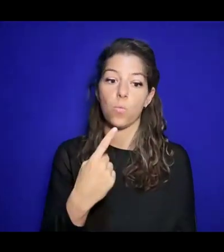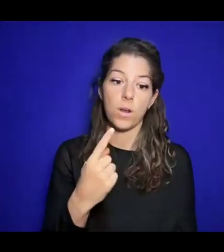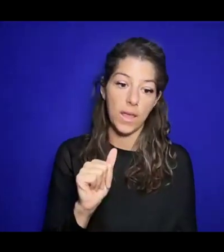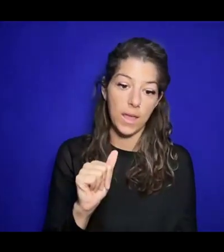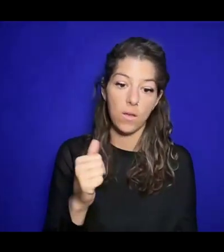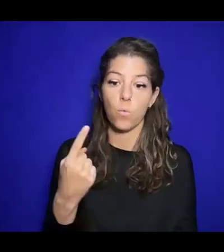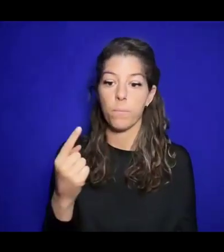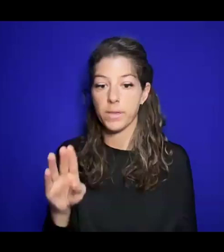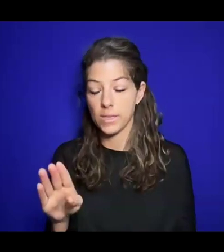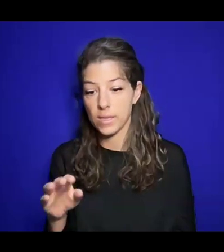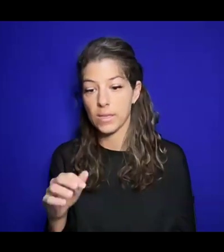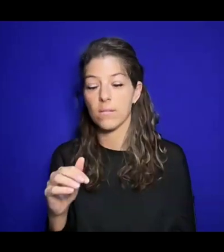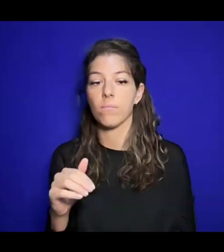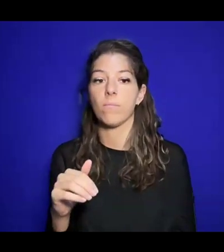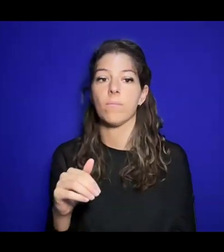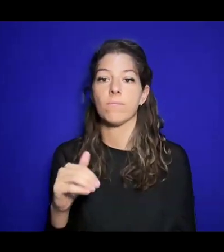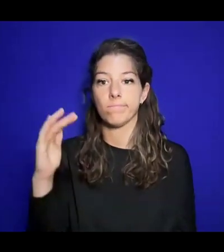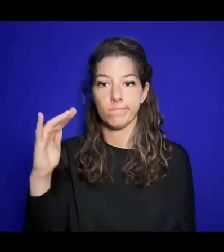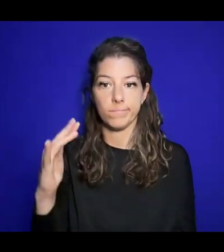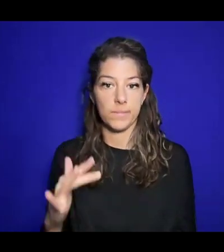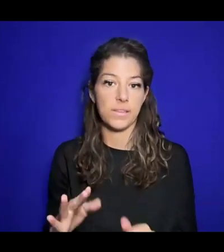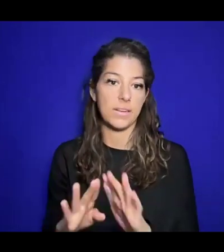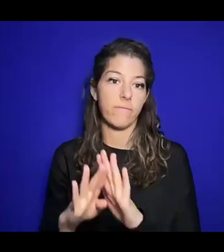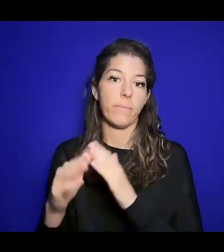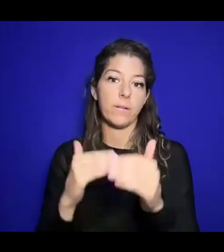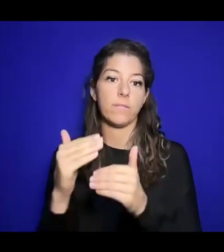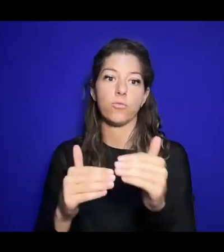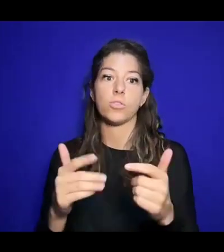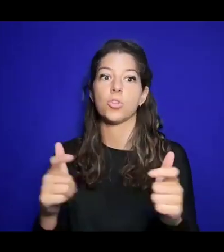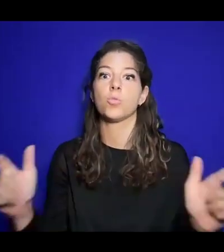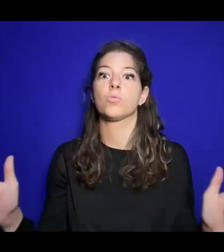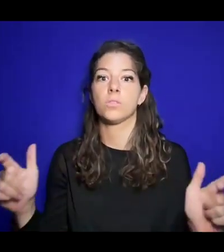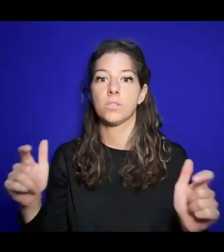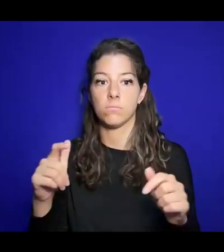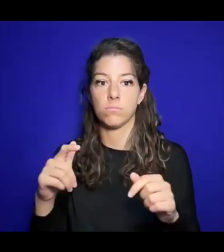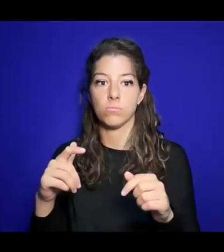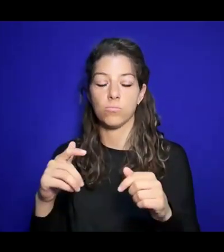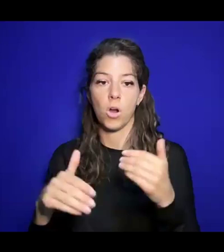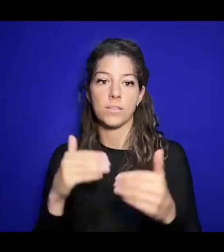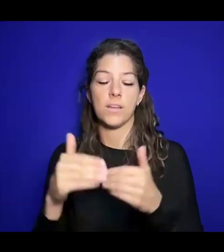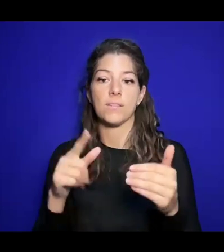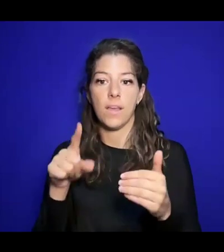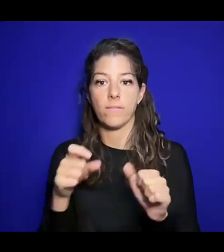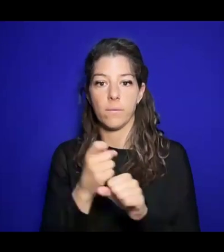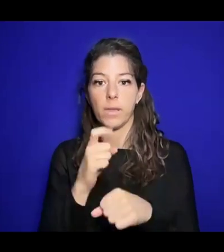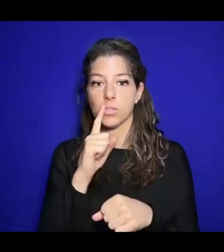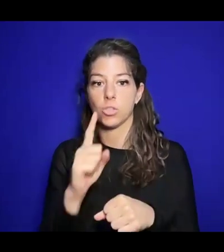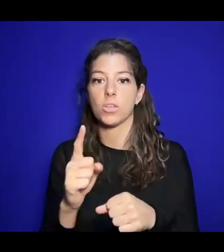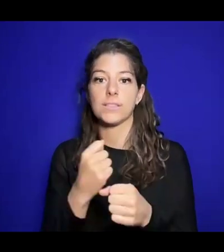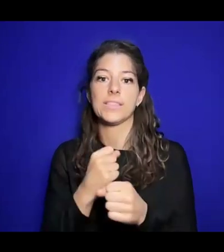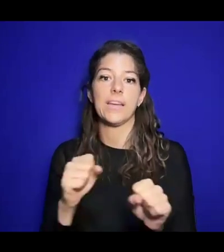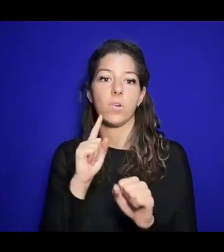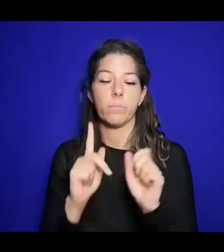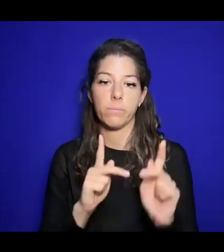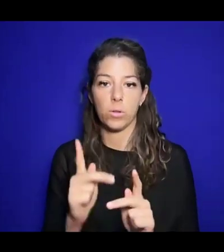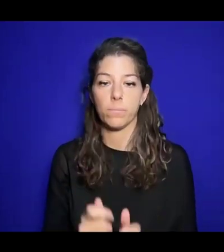stage 1B, as they develop this along. So it's a hugely long process, but we have to make sure it's safe for